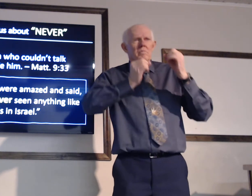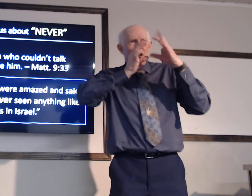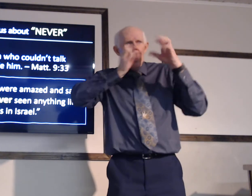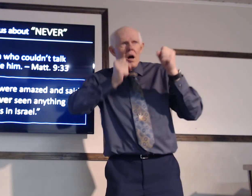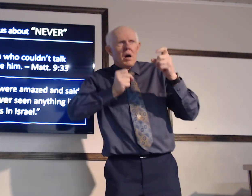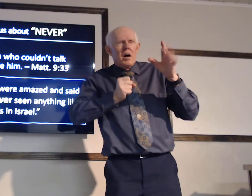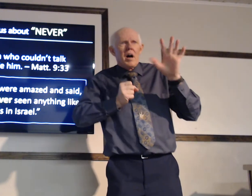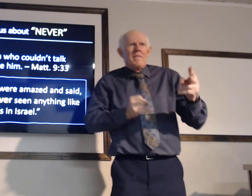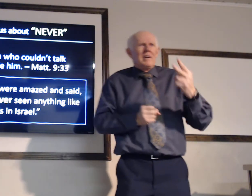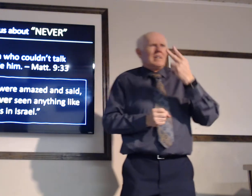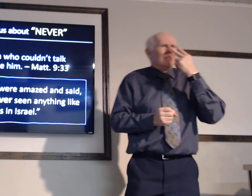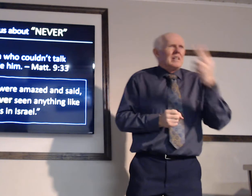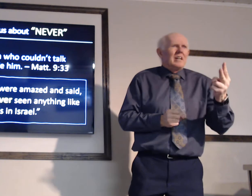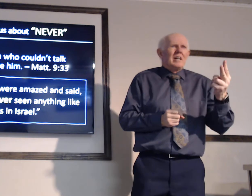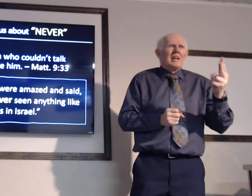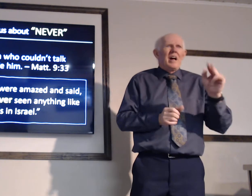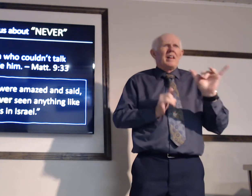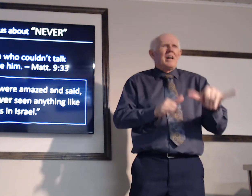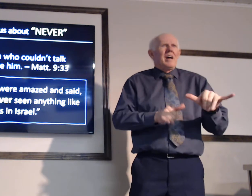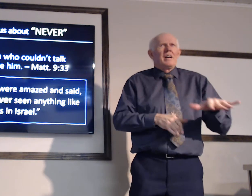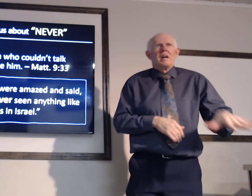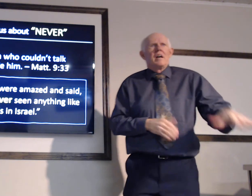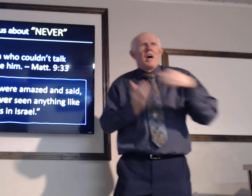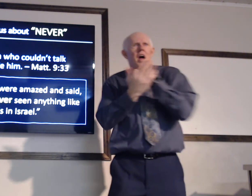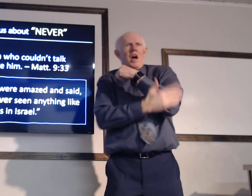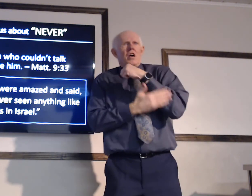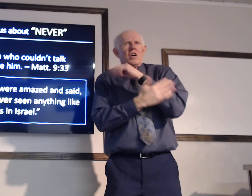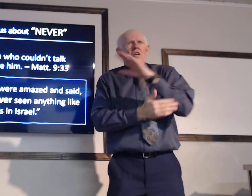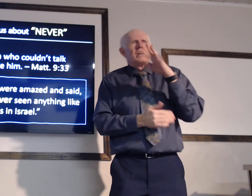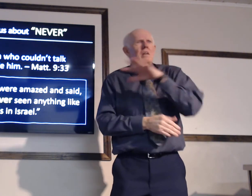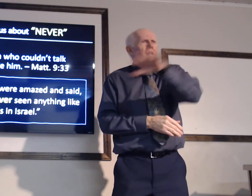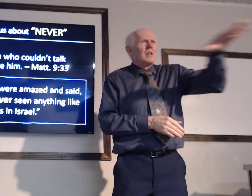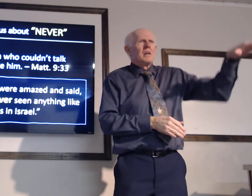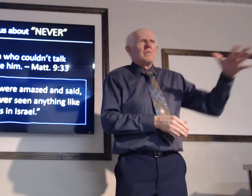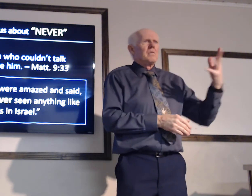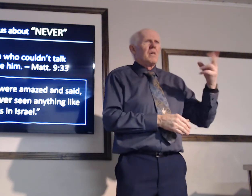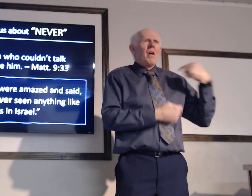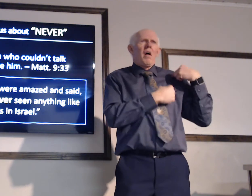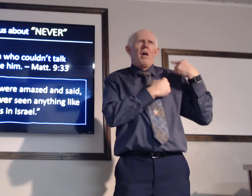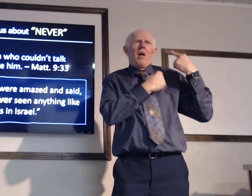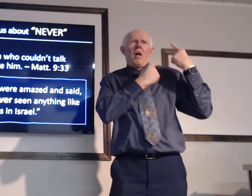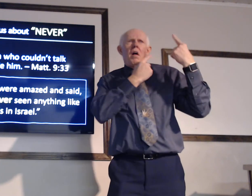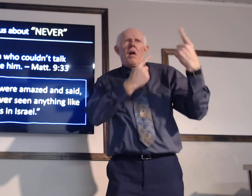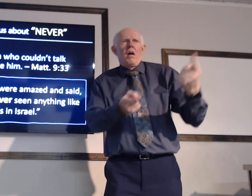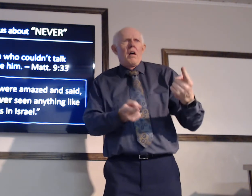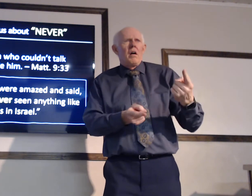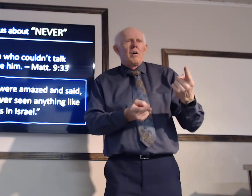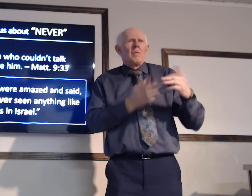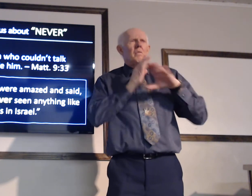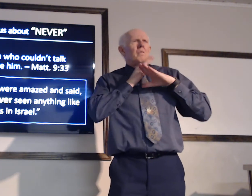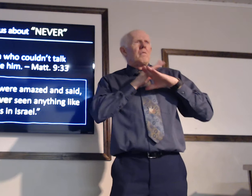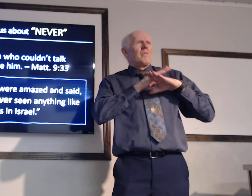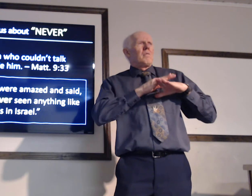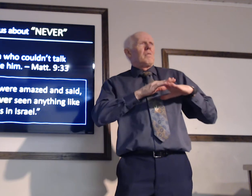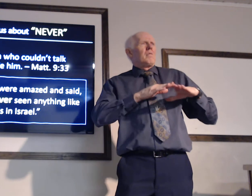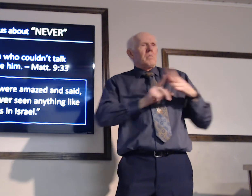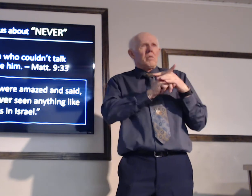But the people were amazed to see this. In the country, it had always